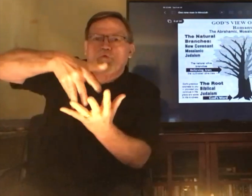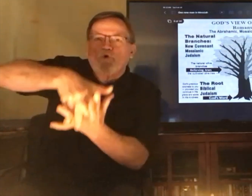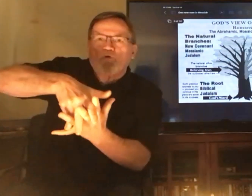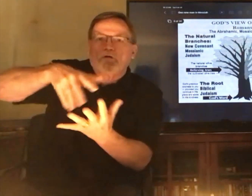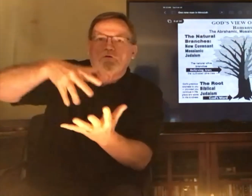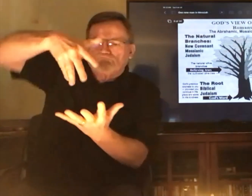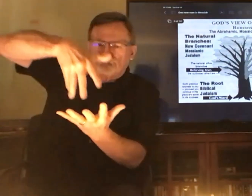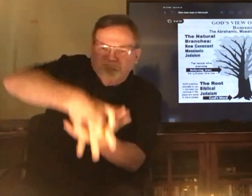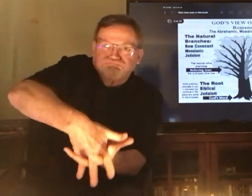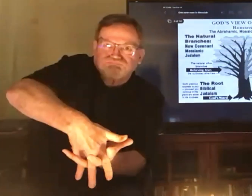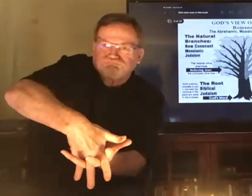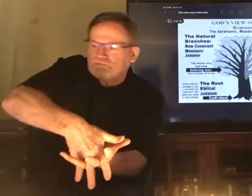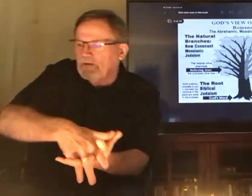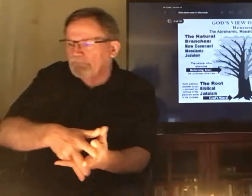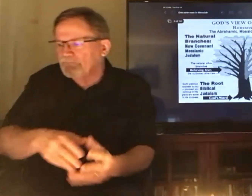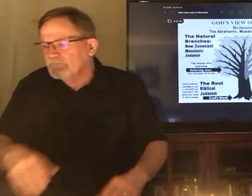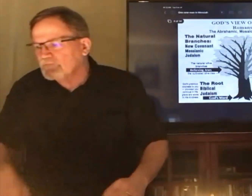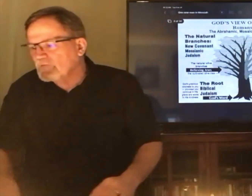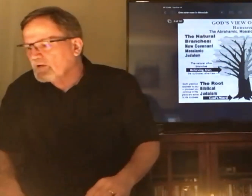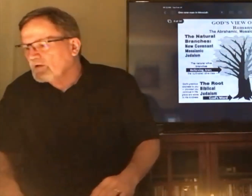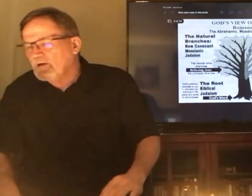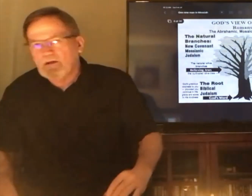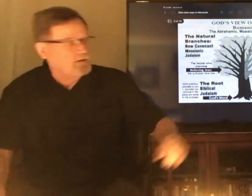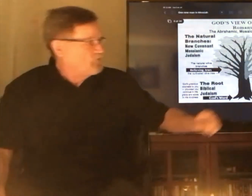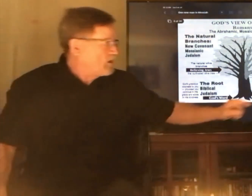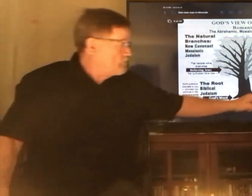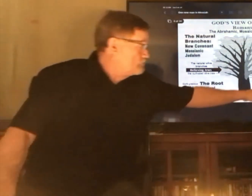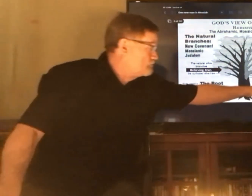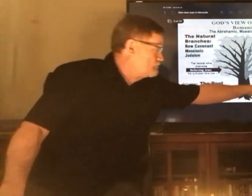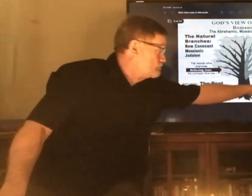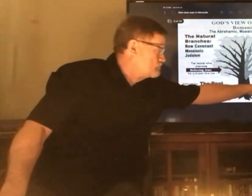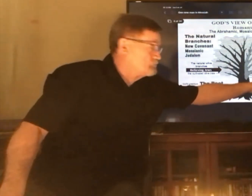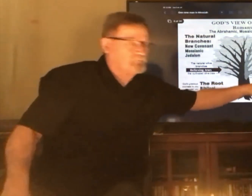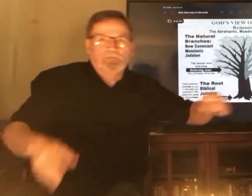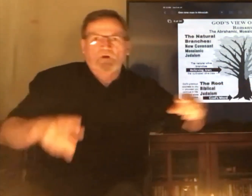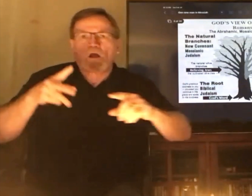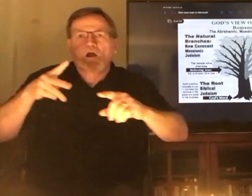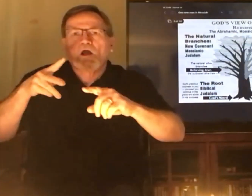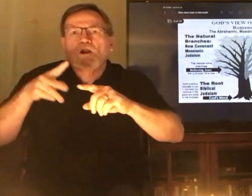One holy root. Second natural branch.